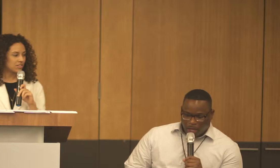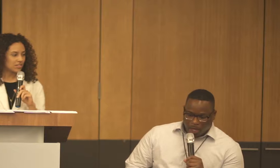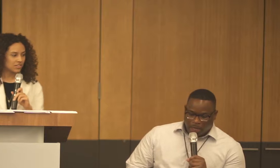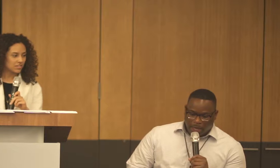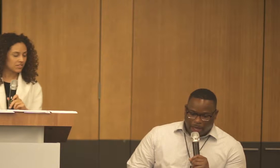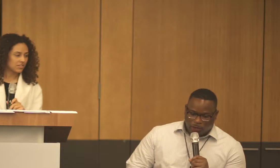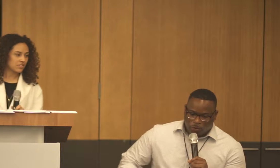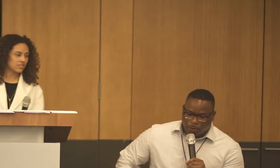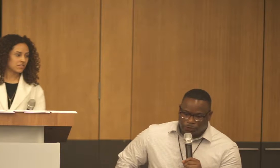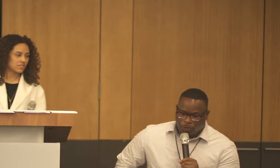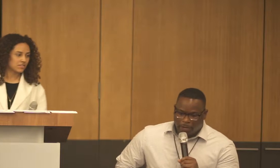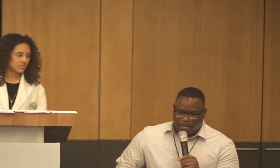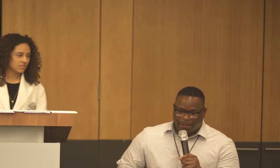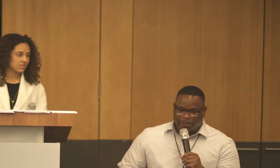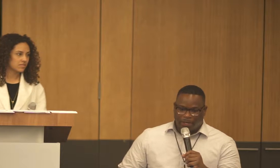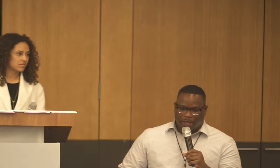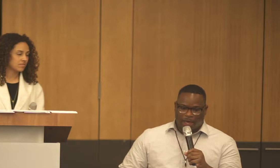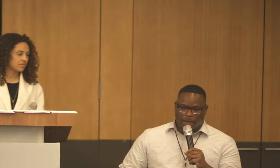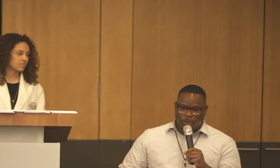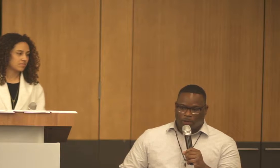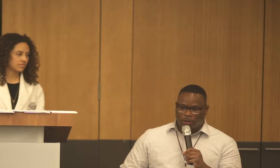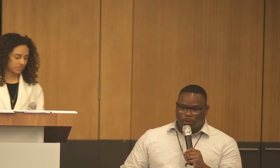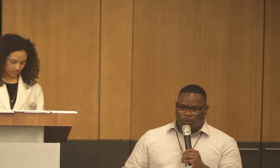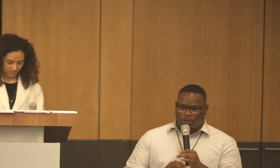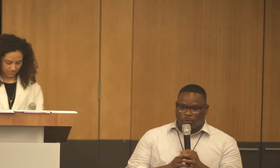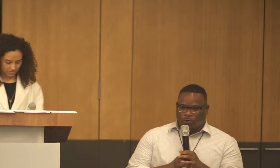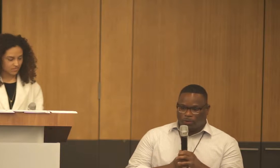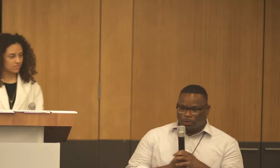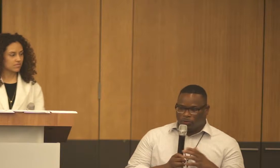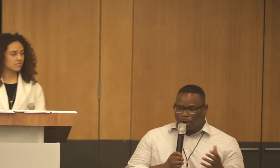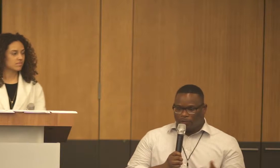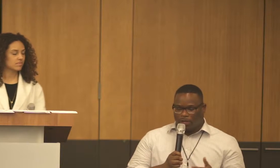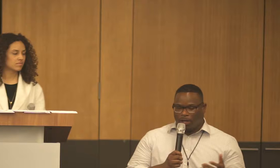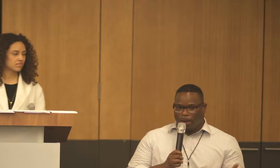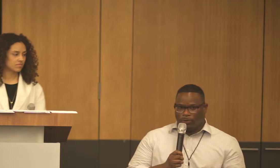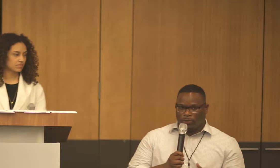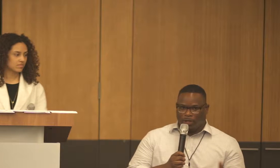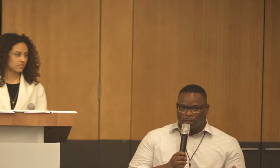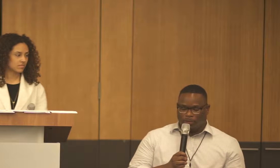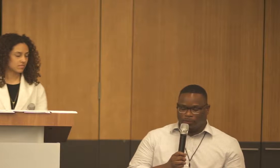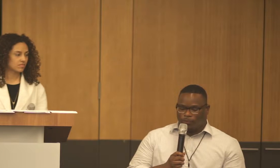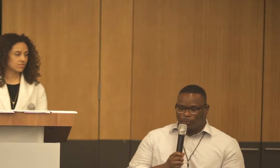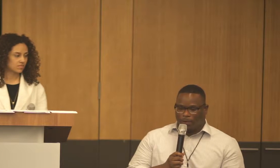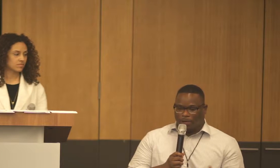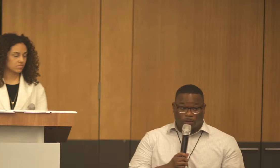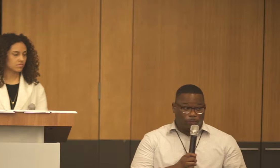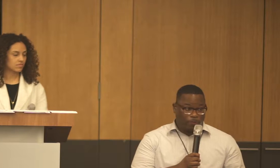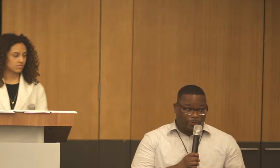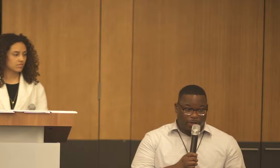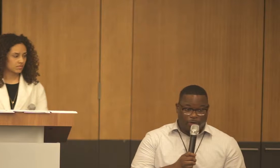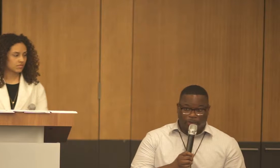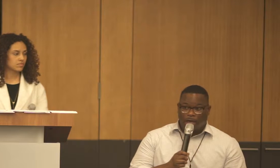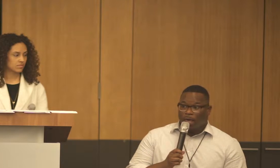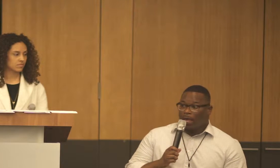Google? Yeah, sure. So in cases like that, there's often an opportunity for us to